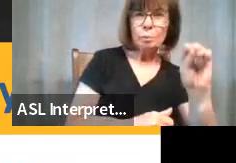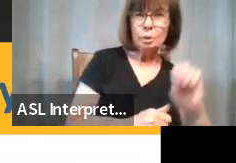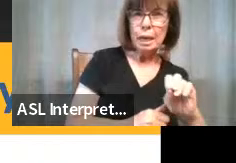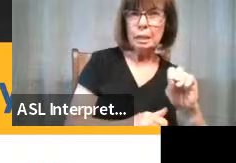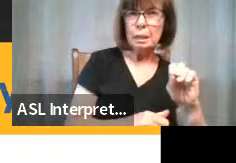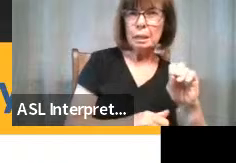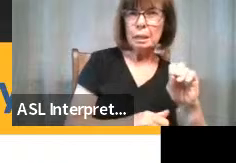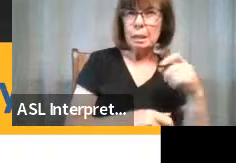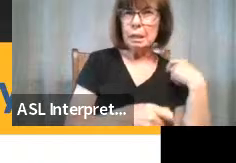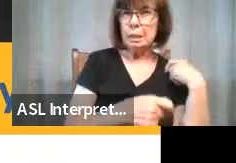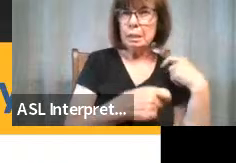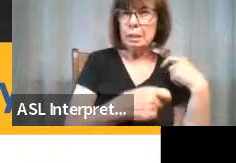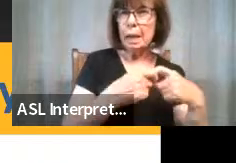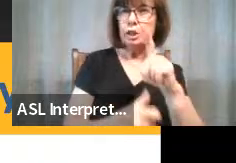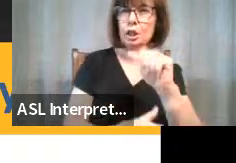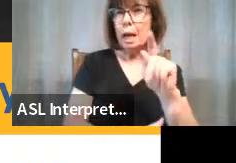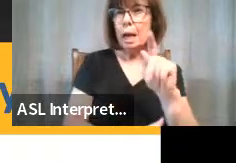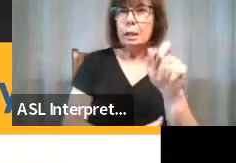are cases.